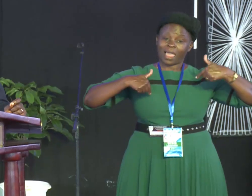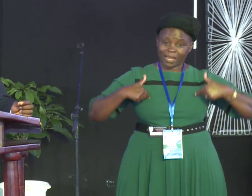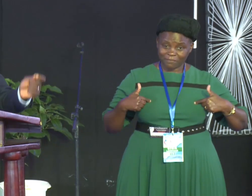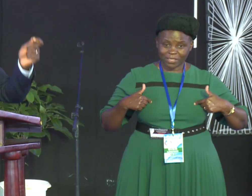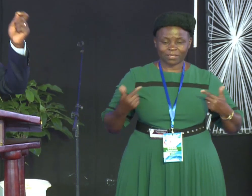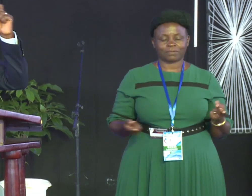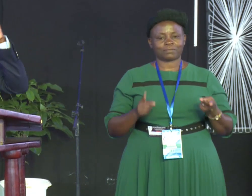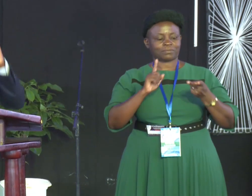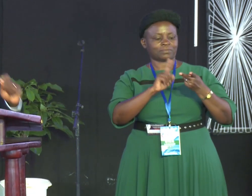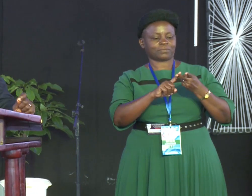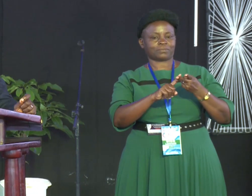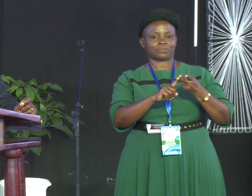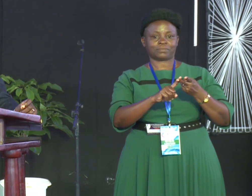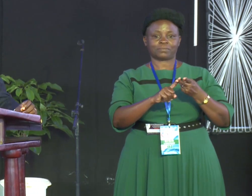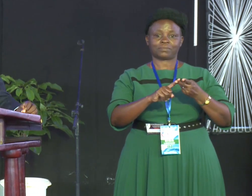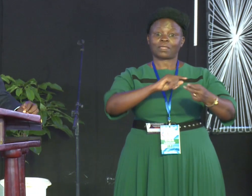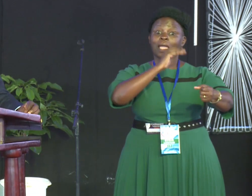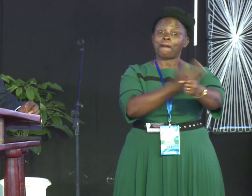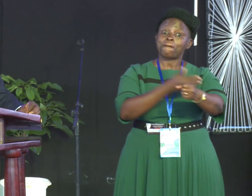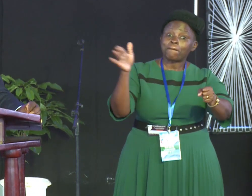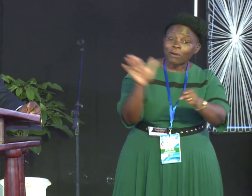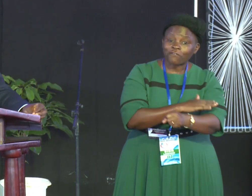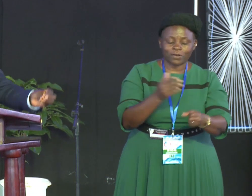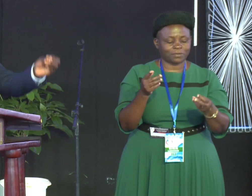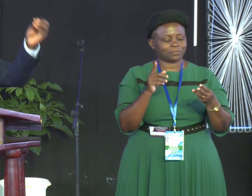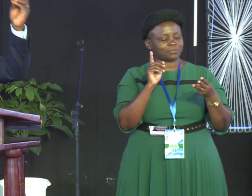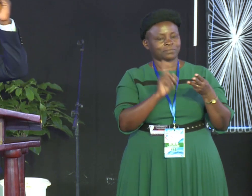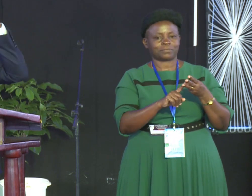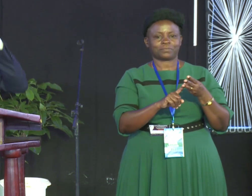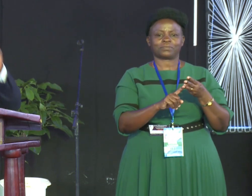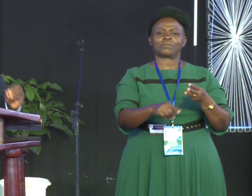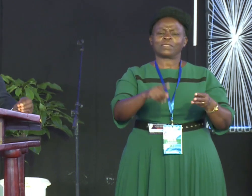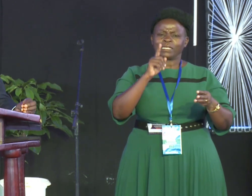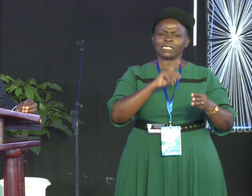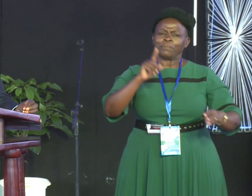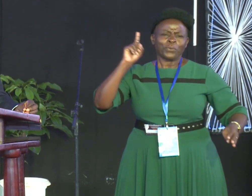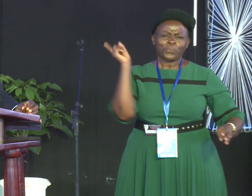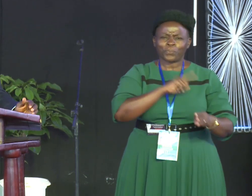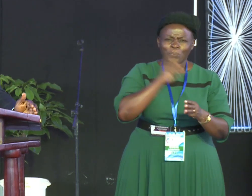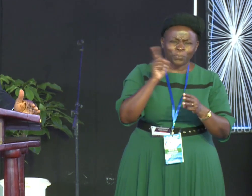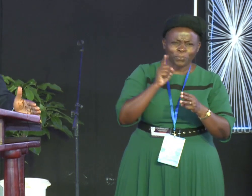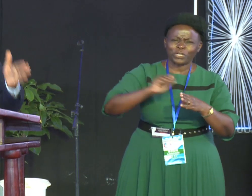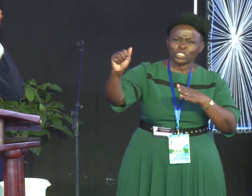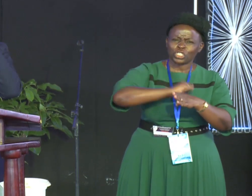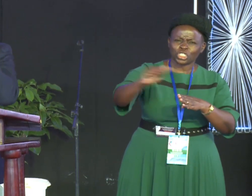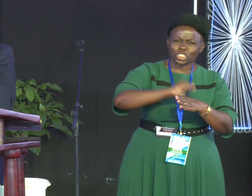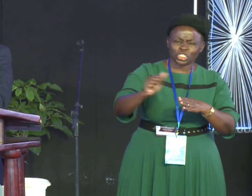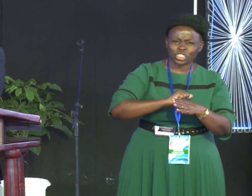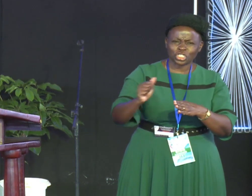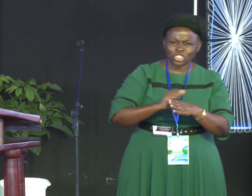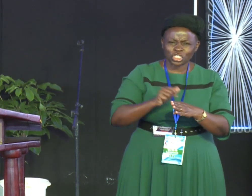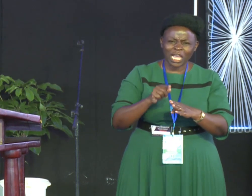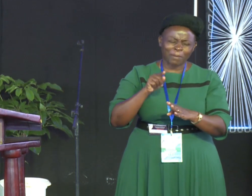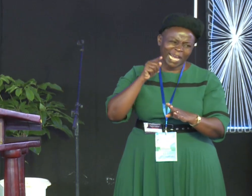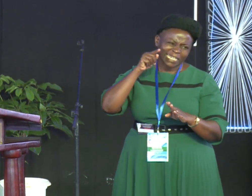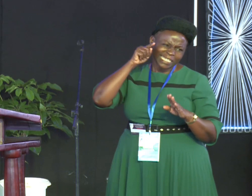is that it is living. Kyamaanyi. Is powerful. Kya bwogi nnyo. It is sharper. Piercing even to